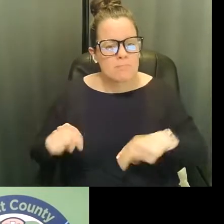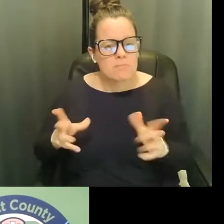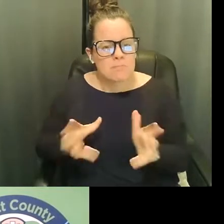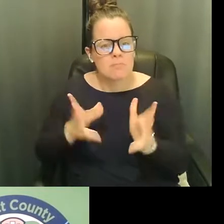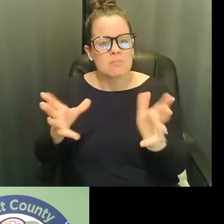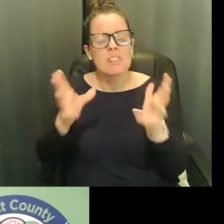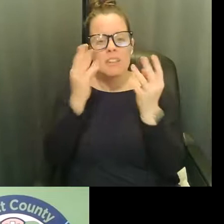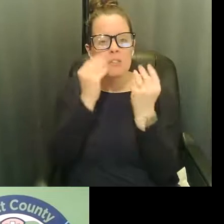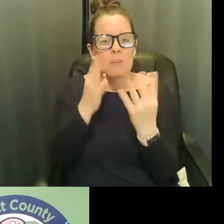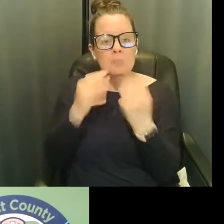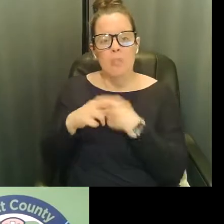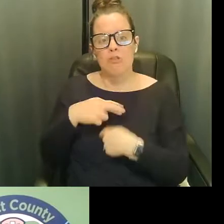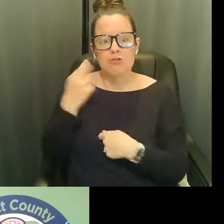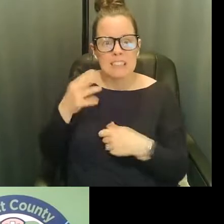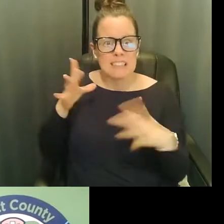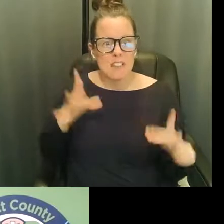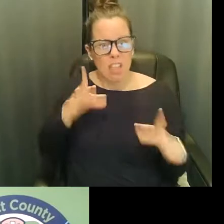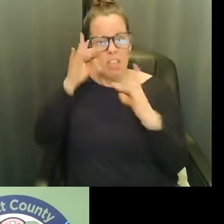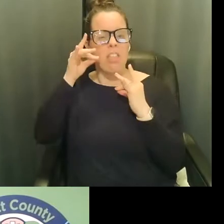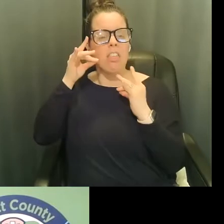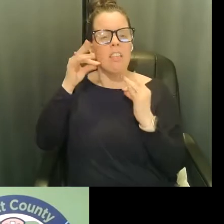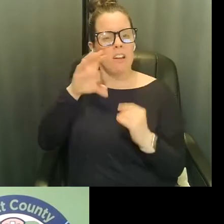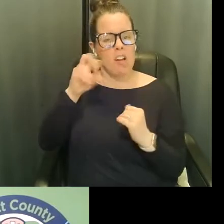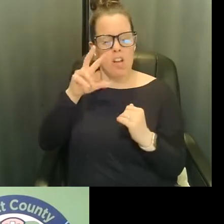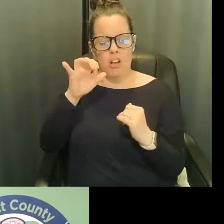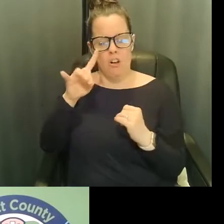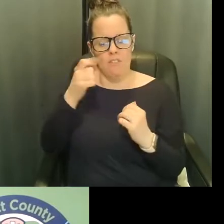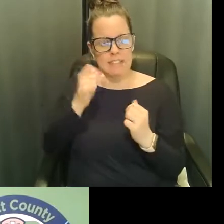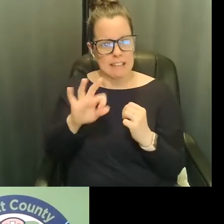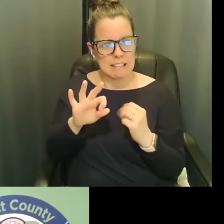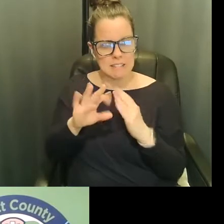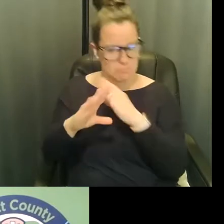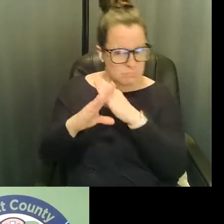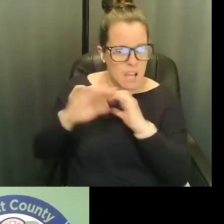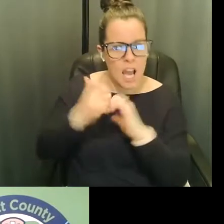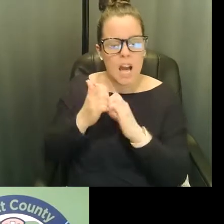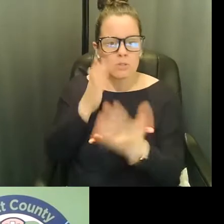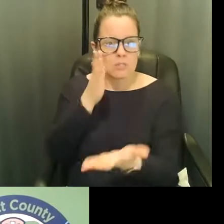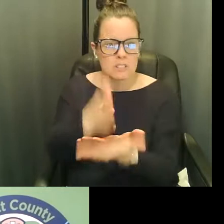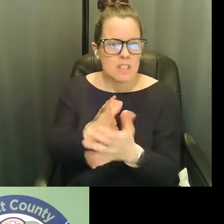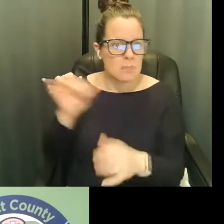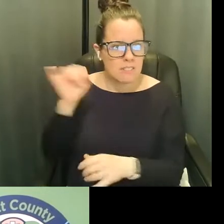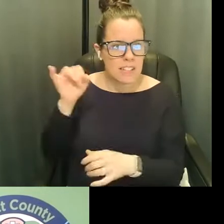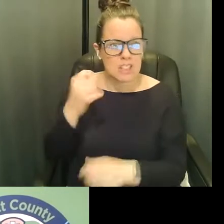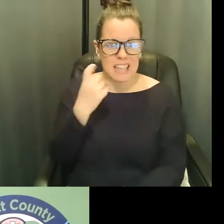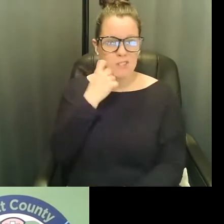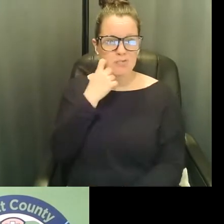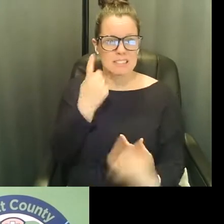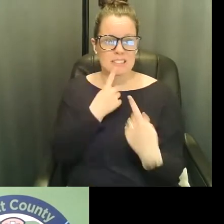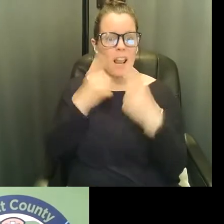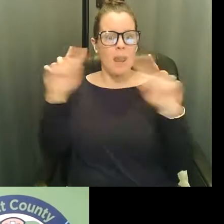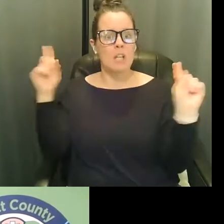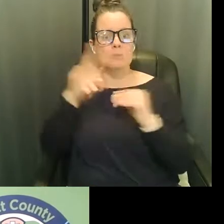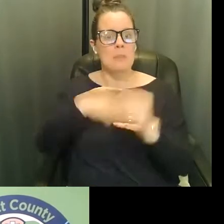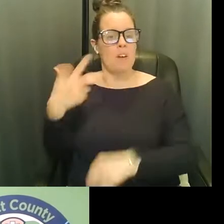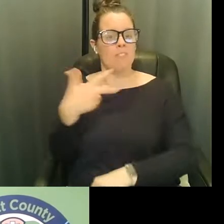of contracting COVID-19, interventions to prevent infection, and most recently, announcements about our vaccine